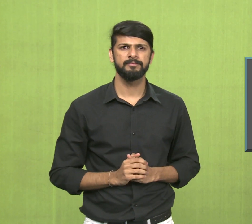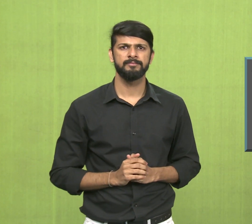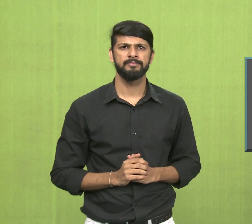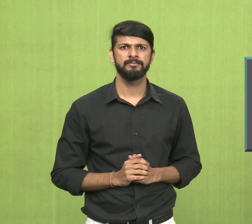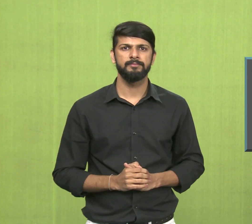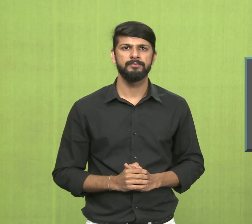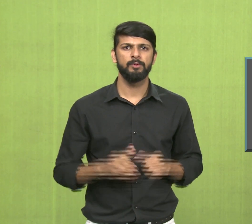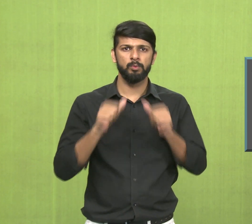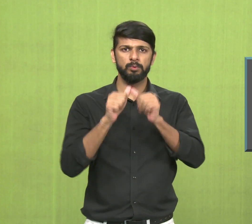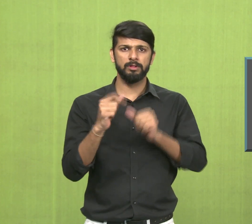blocks?